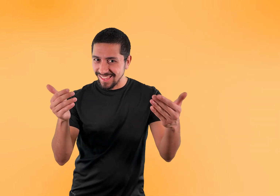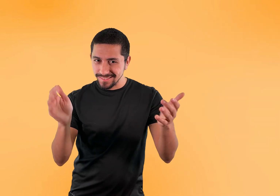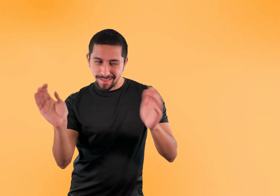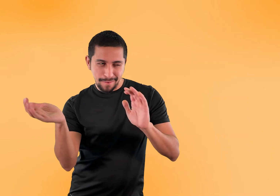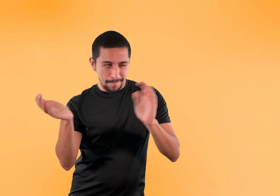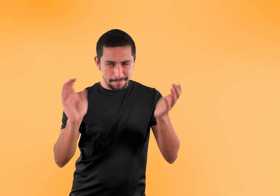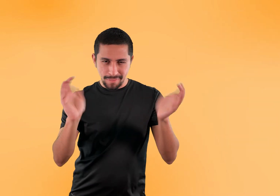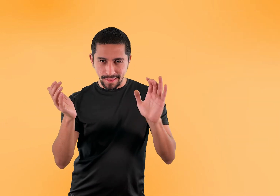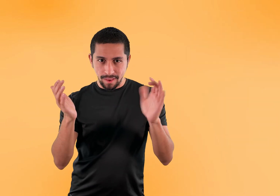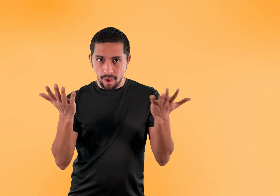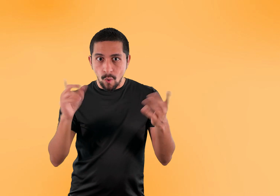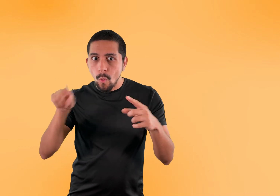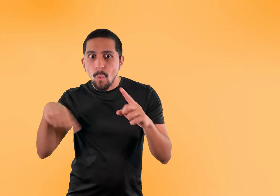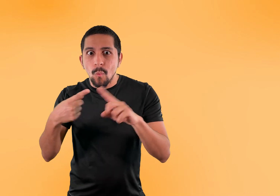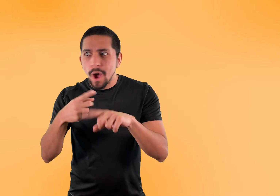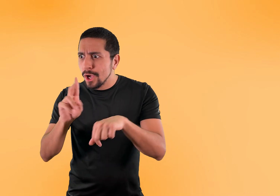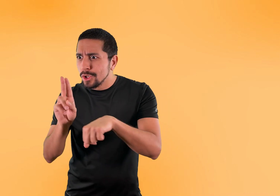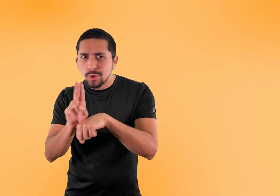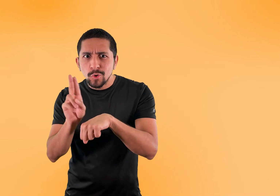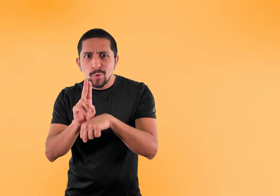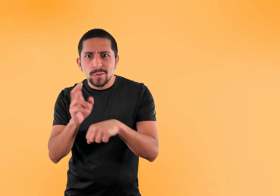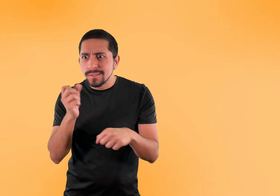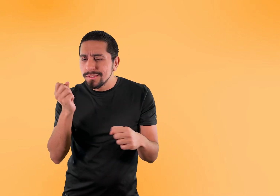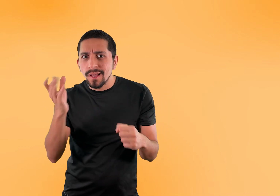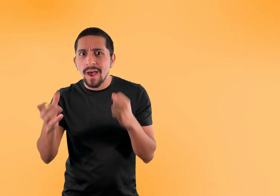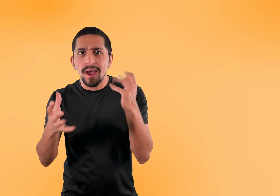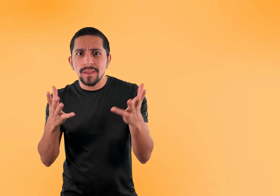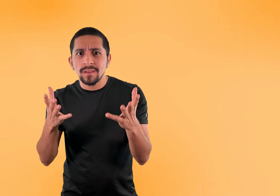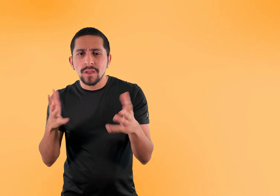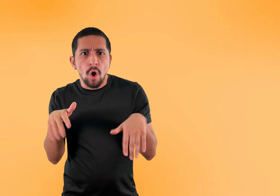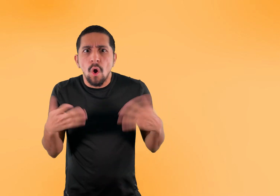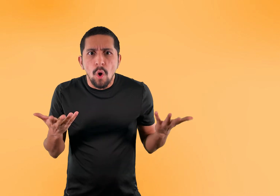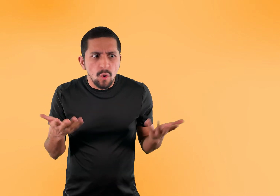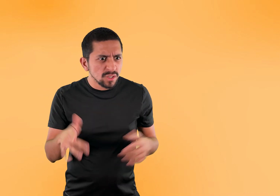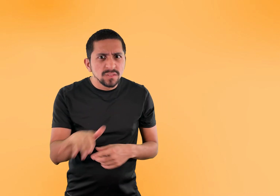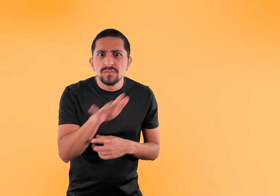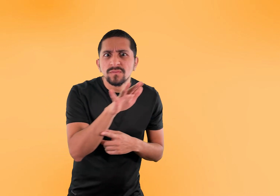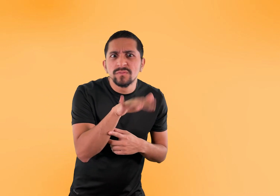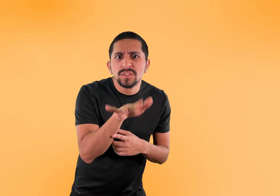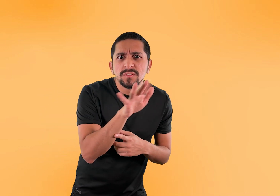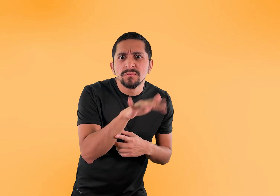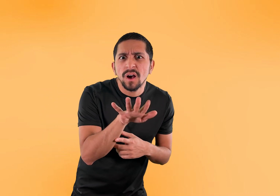Let's compare when to use a sign versus fingerspelling.